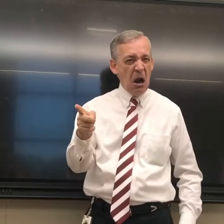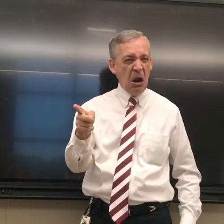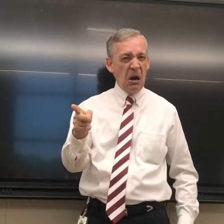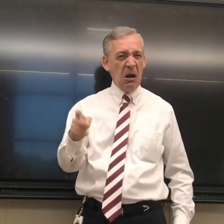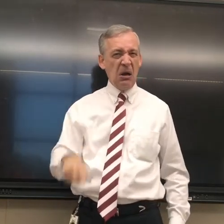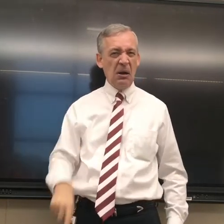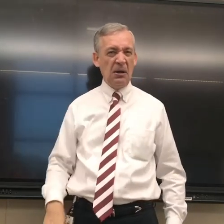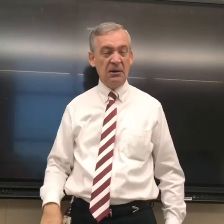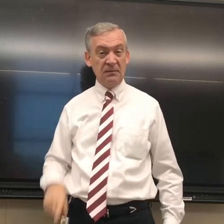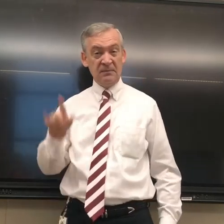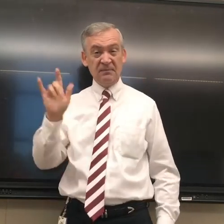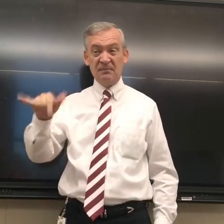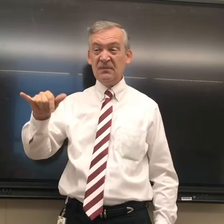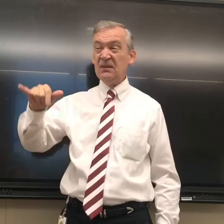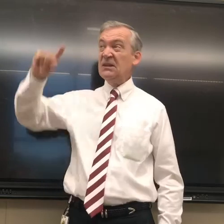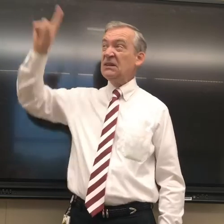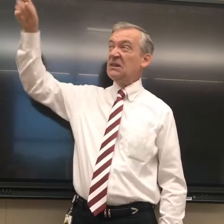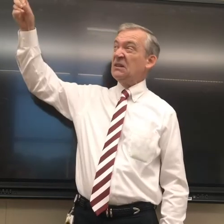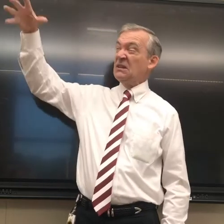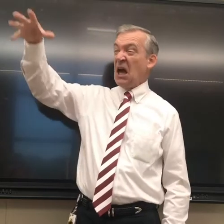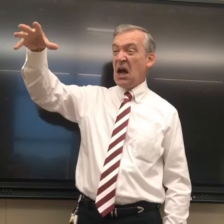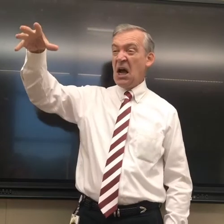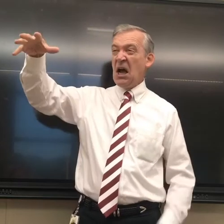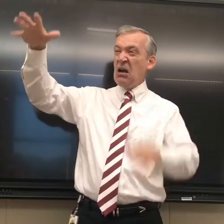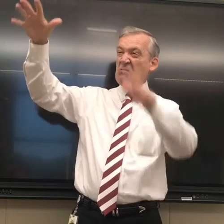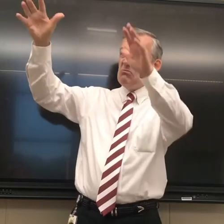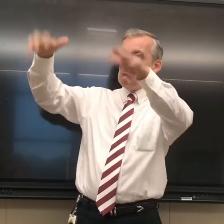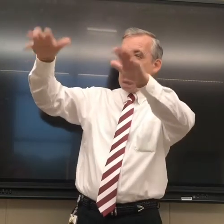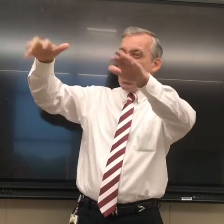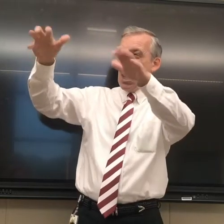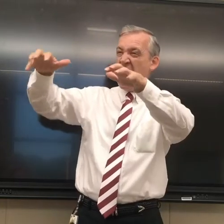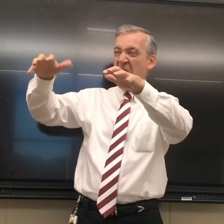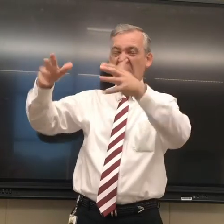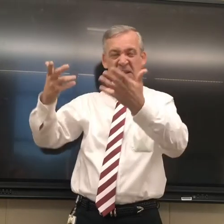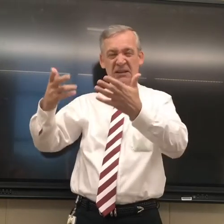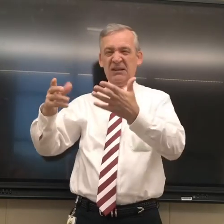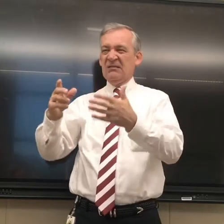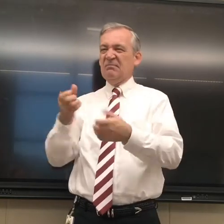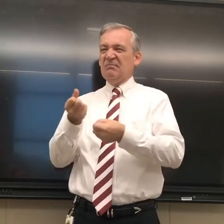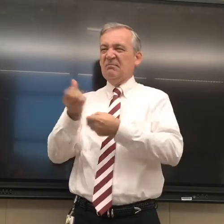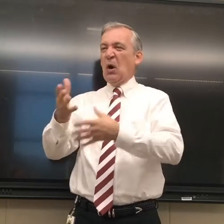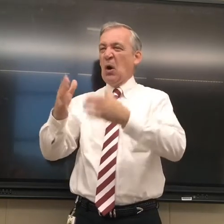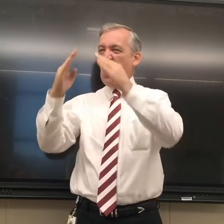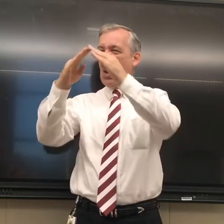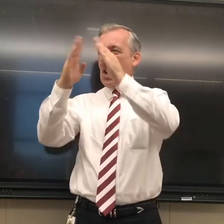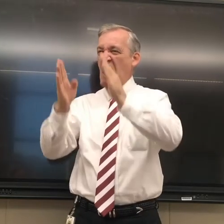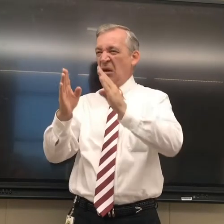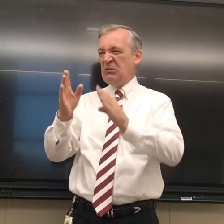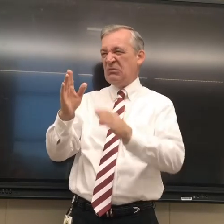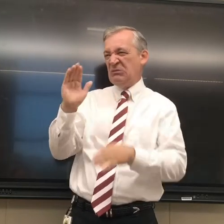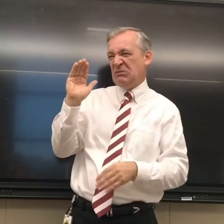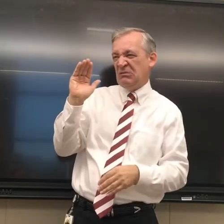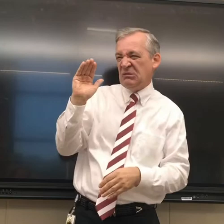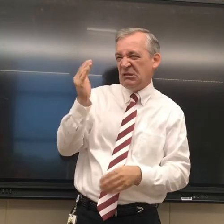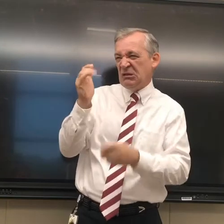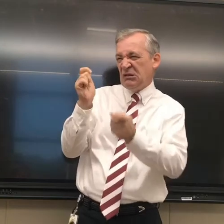The sun and rain had long since faded its rickety frame, sliding from white to a sullen